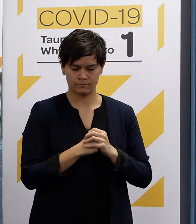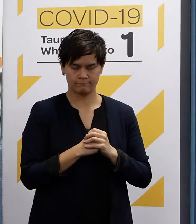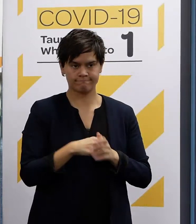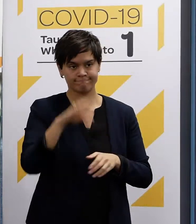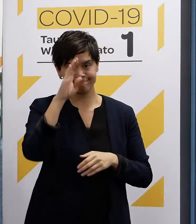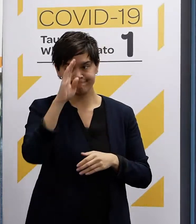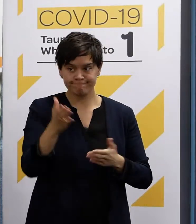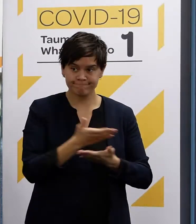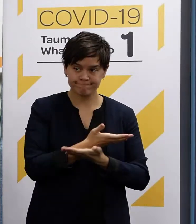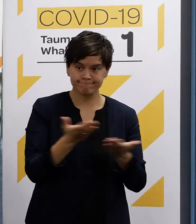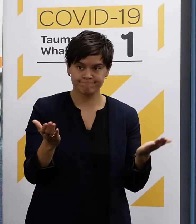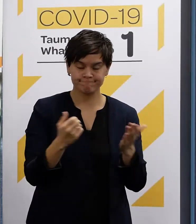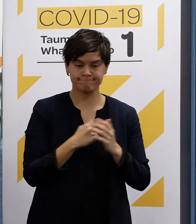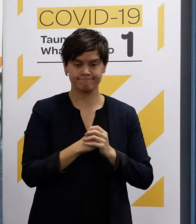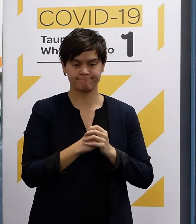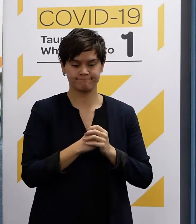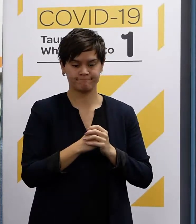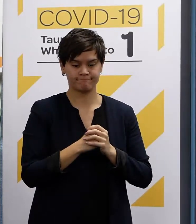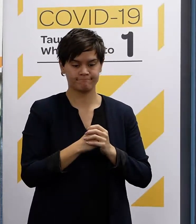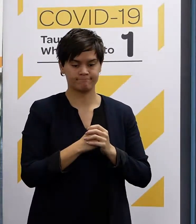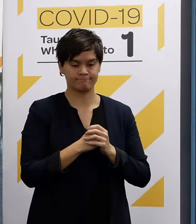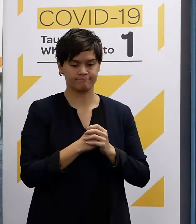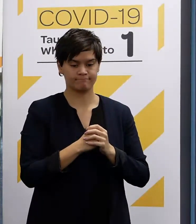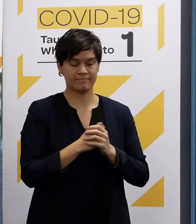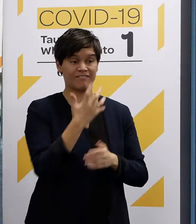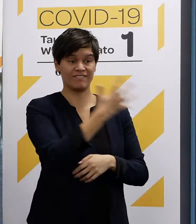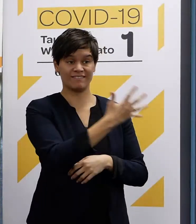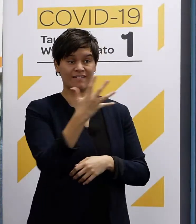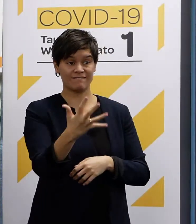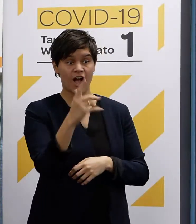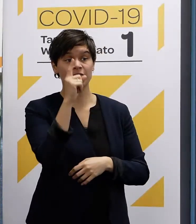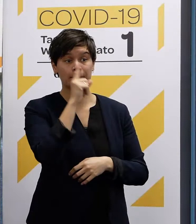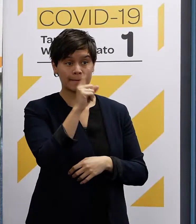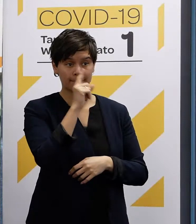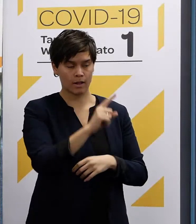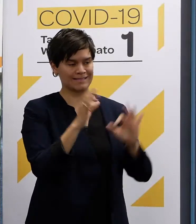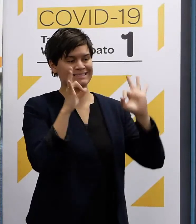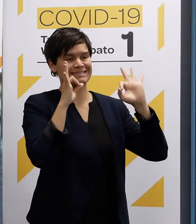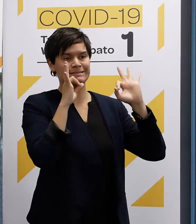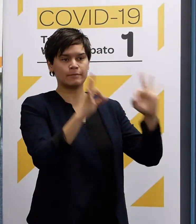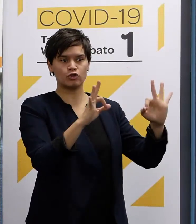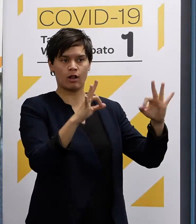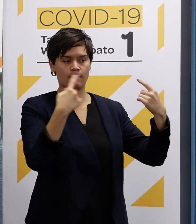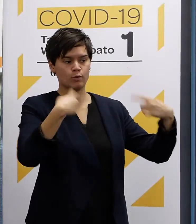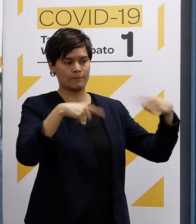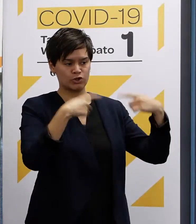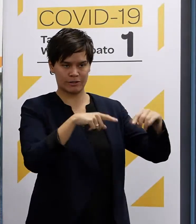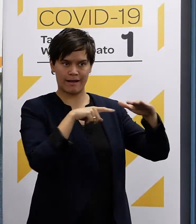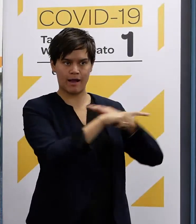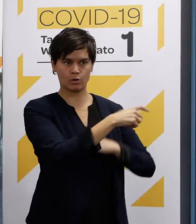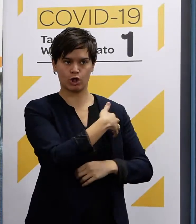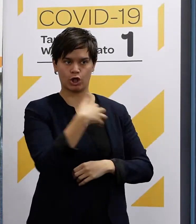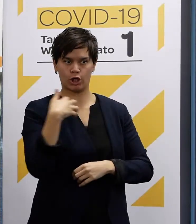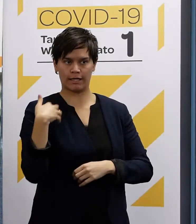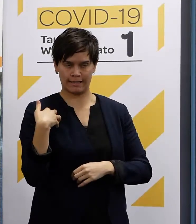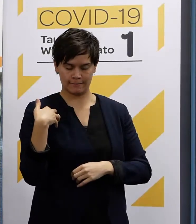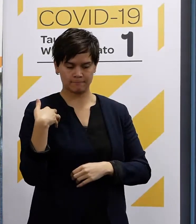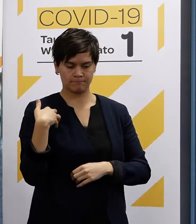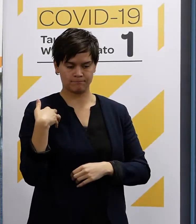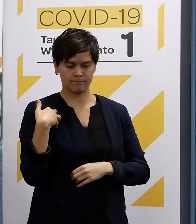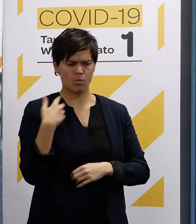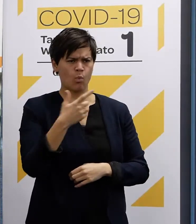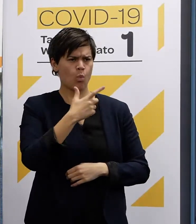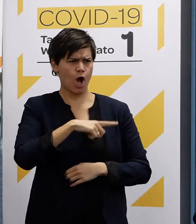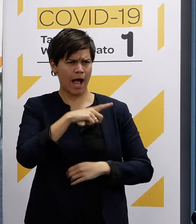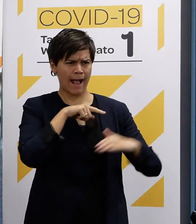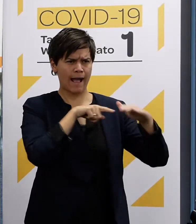Kia ora koutou katoa. So 55 people left managed isolation on compassionate grounds, either to self-isolate in the community